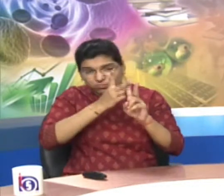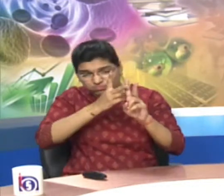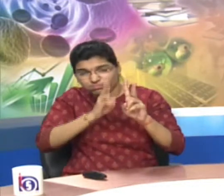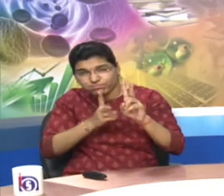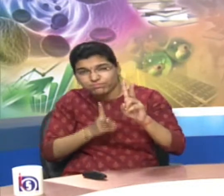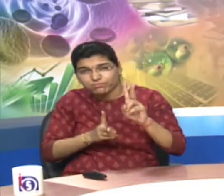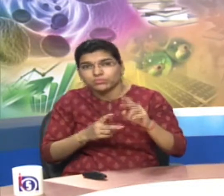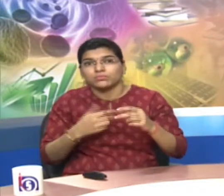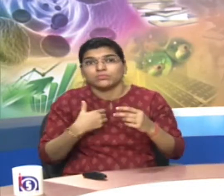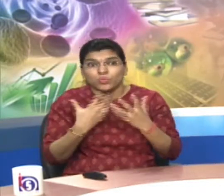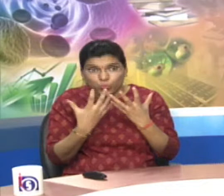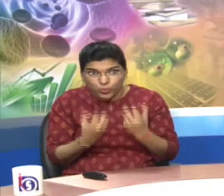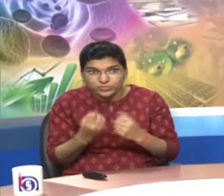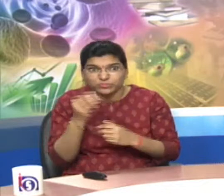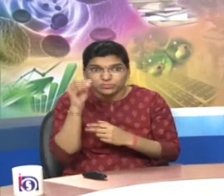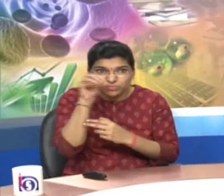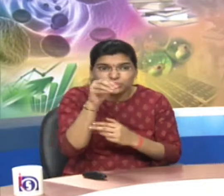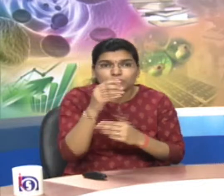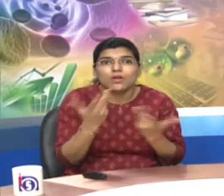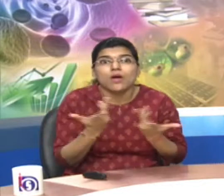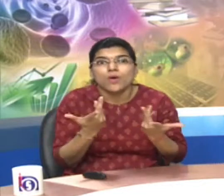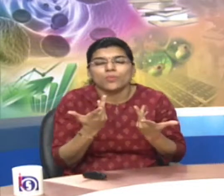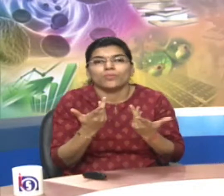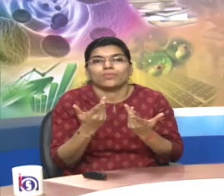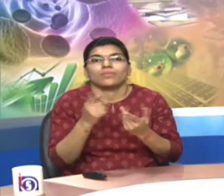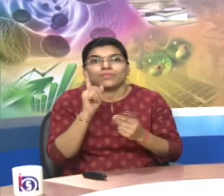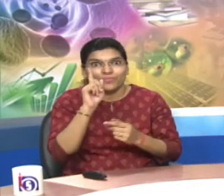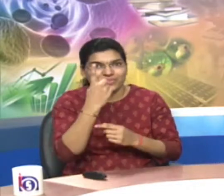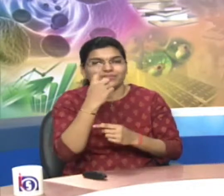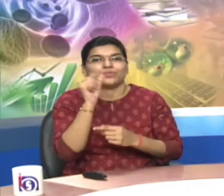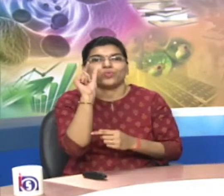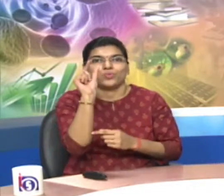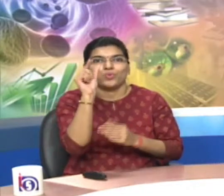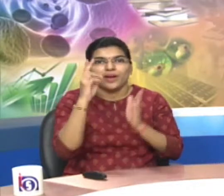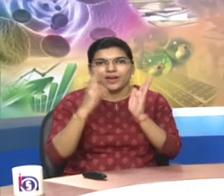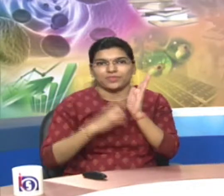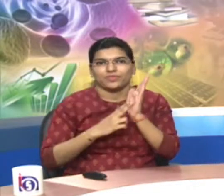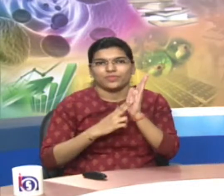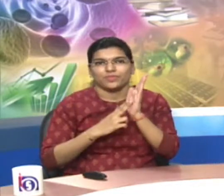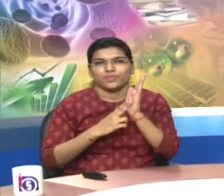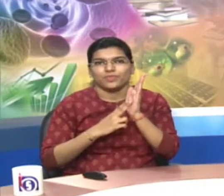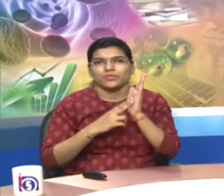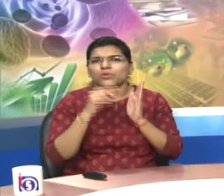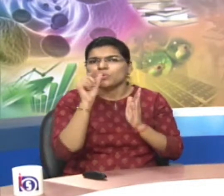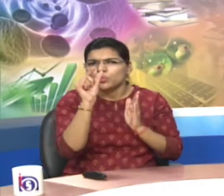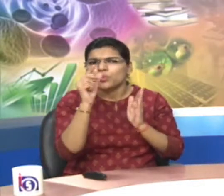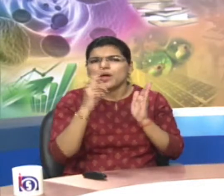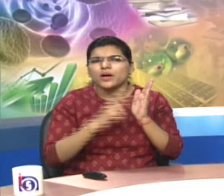same way. And if I want to make the changes by making